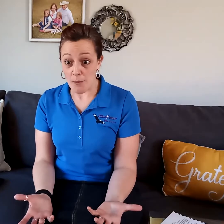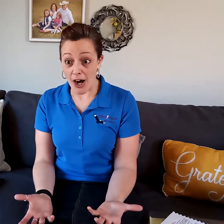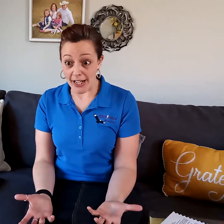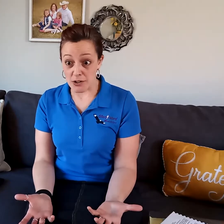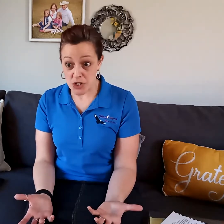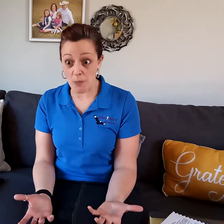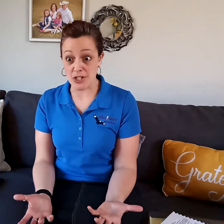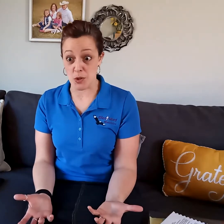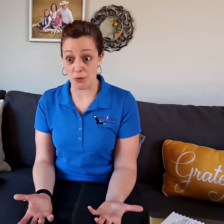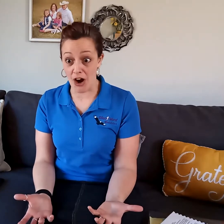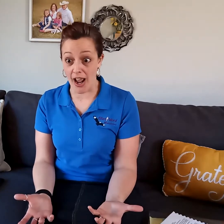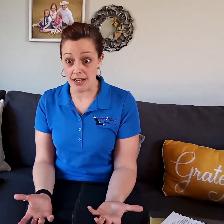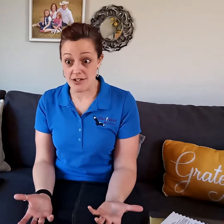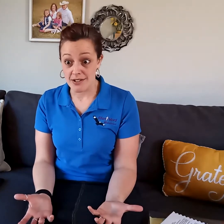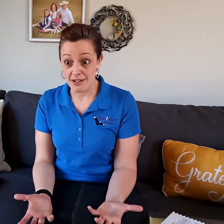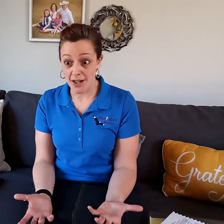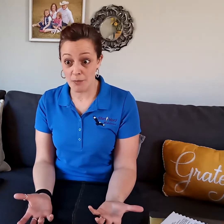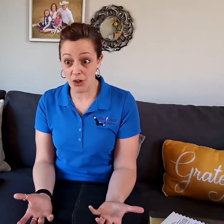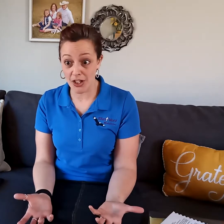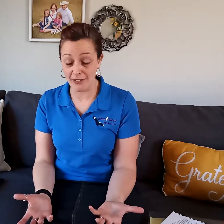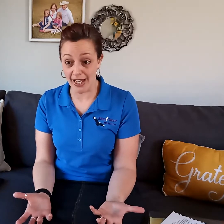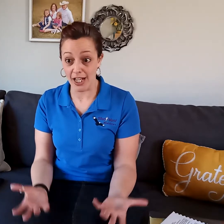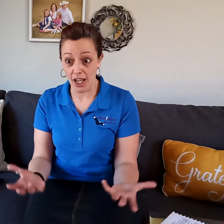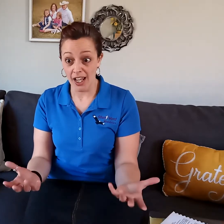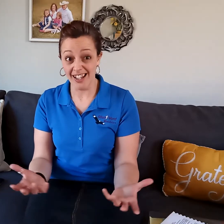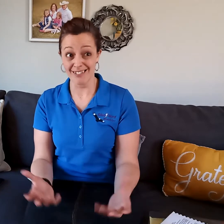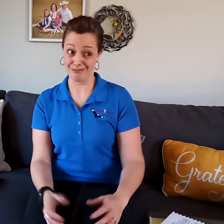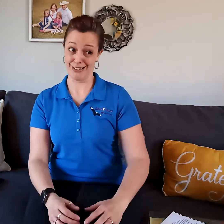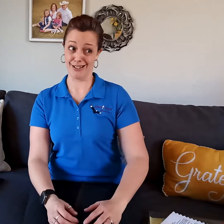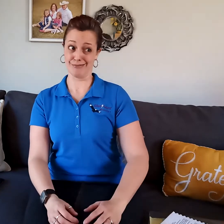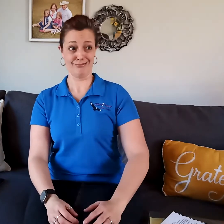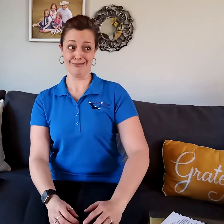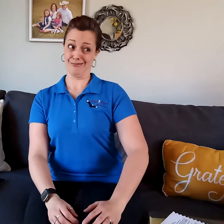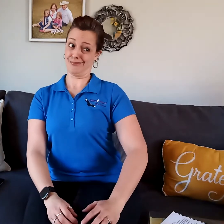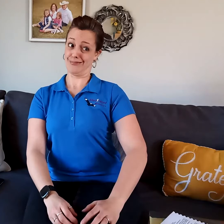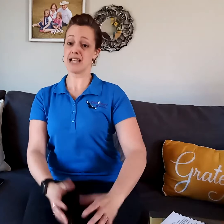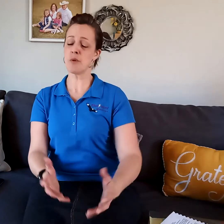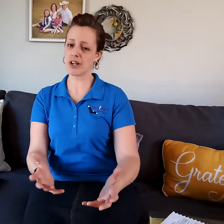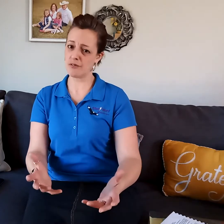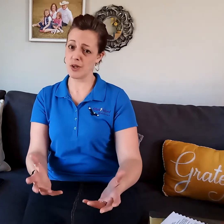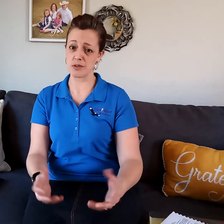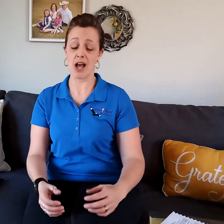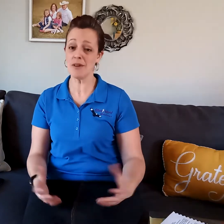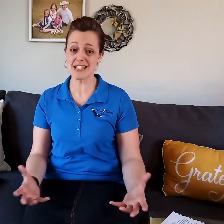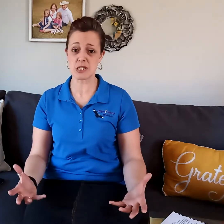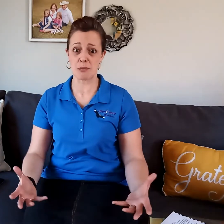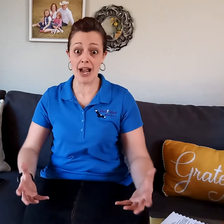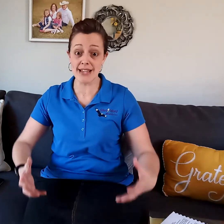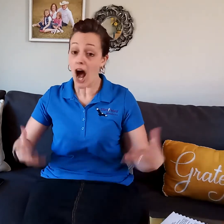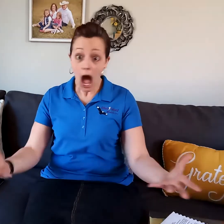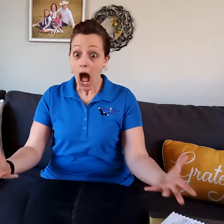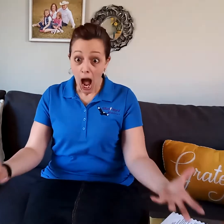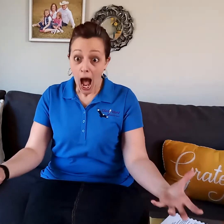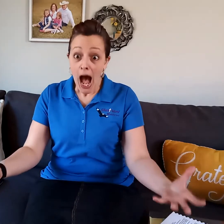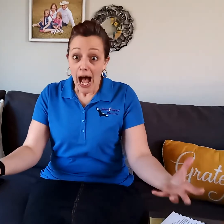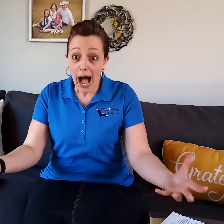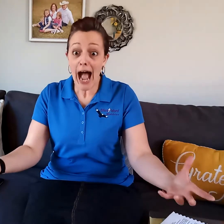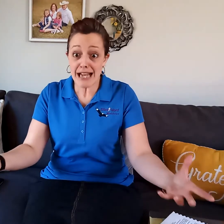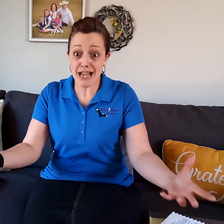come on now, show me surprised. I'm looking like, he's like, that's more confused. I want to see surprised, like, oh, I just